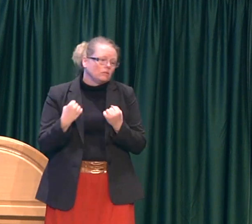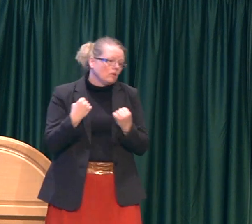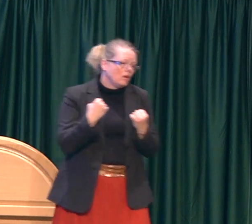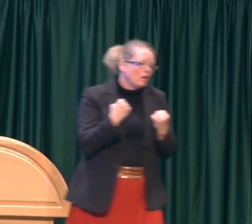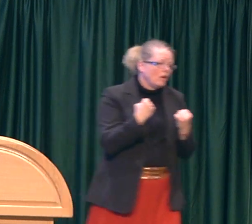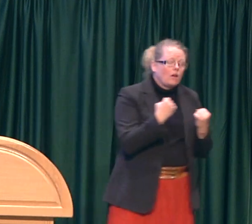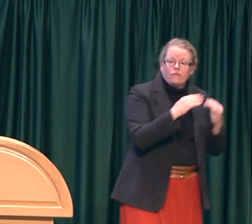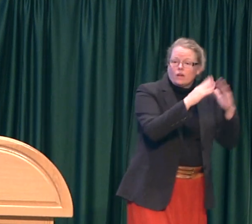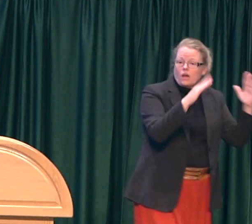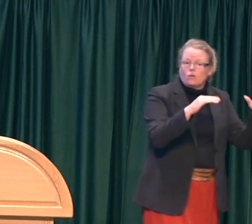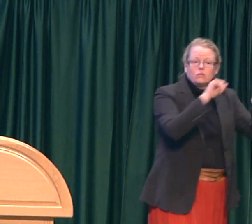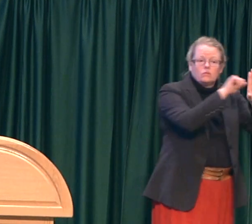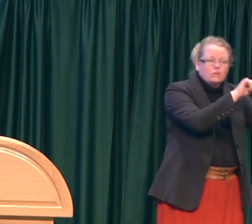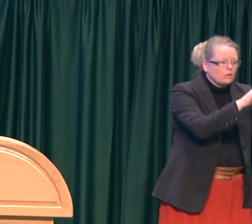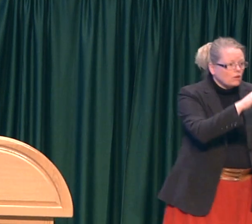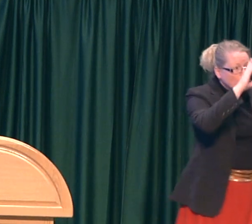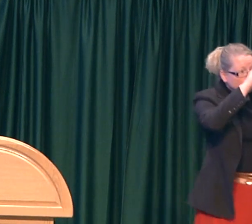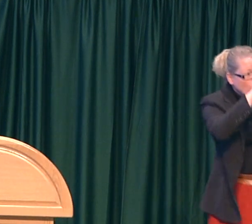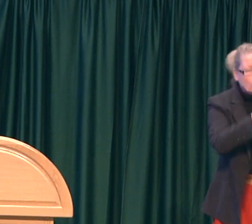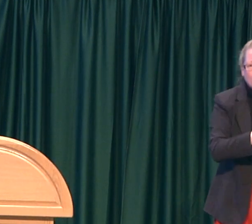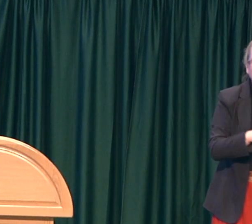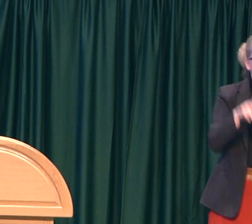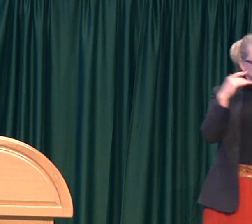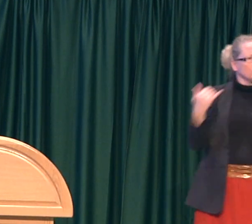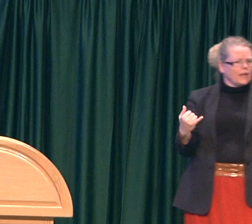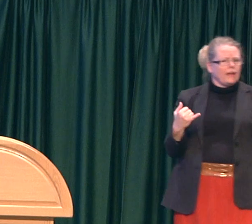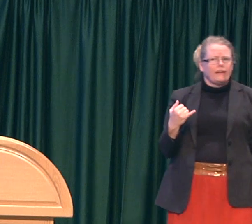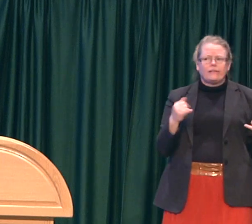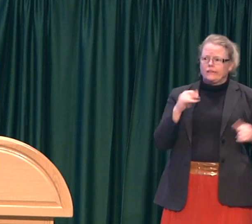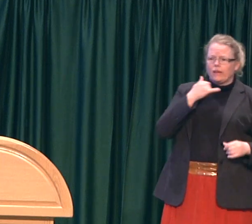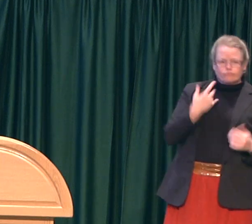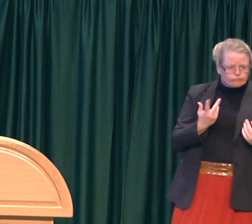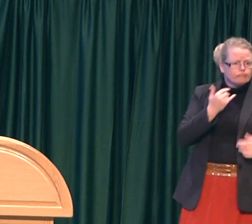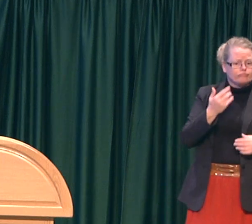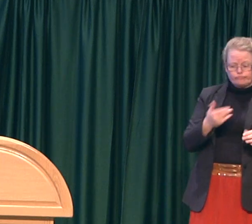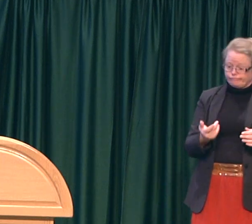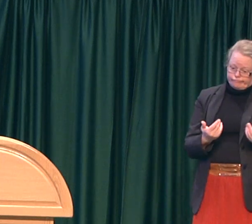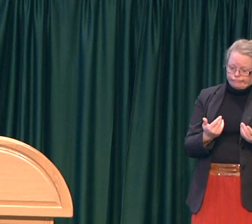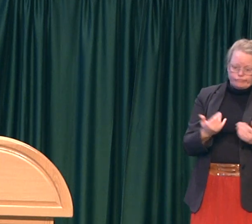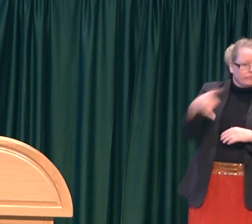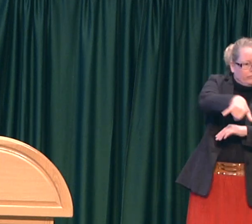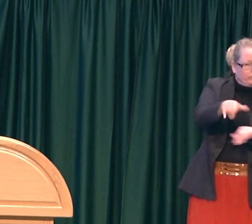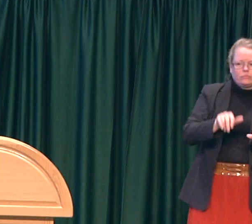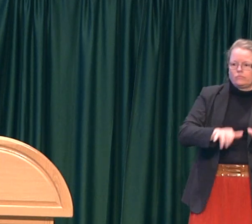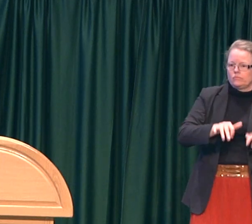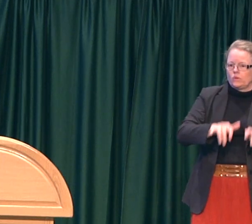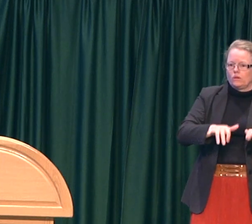improved, right? It went from having to actually get in the car and drive to somebody's house to communicate. It went